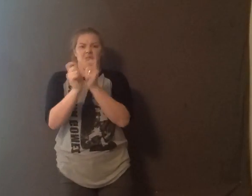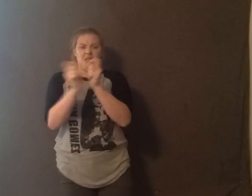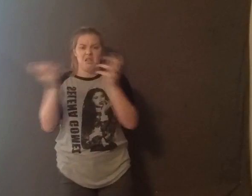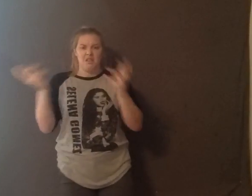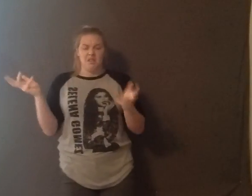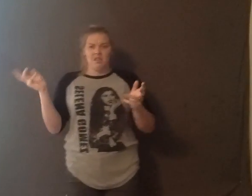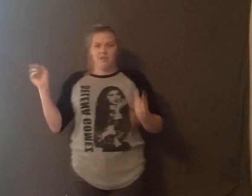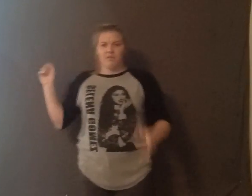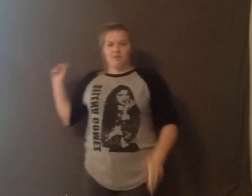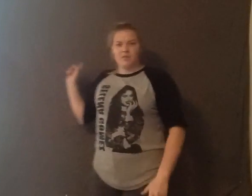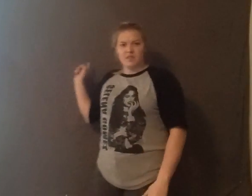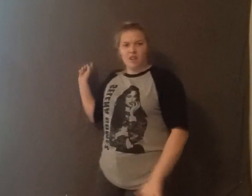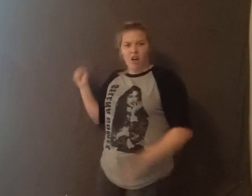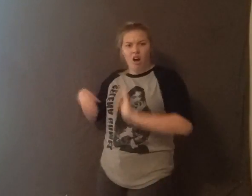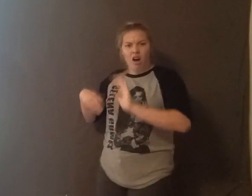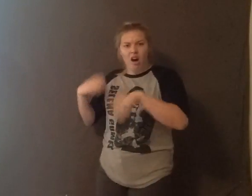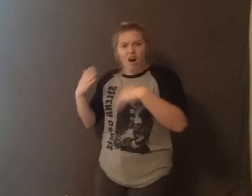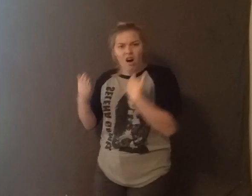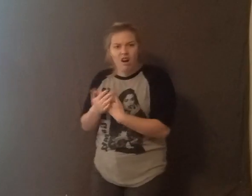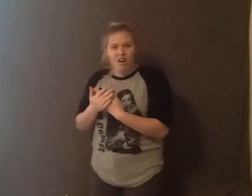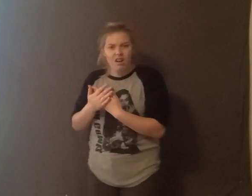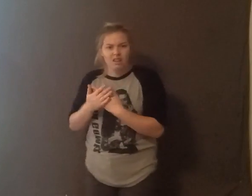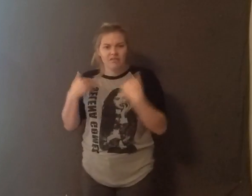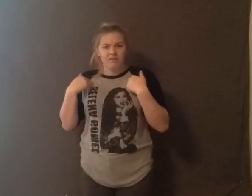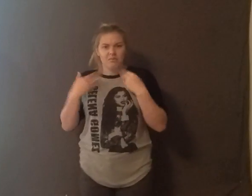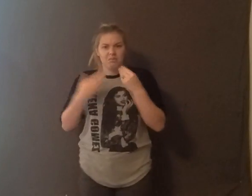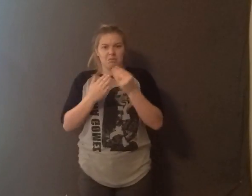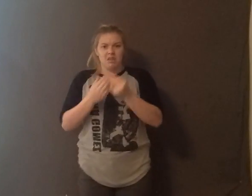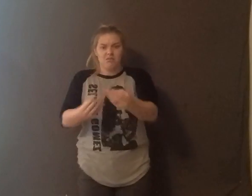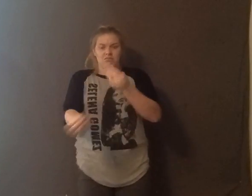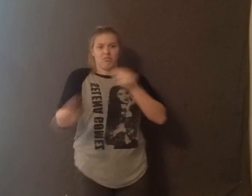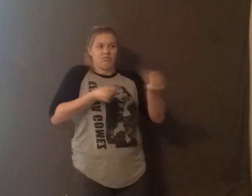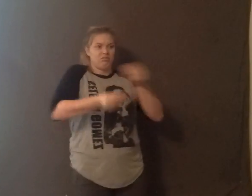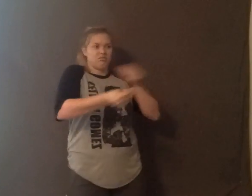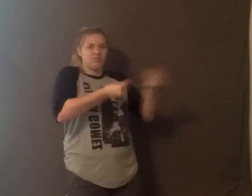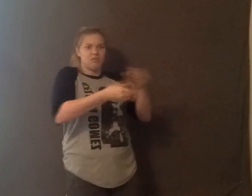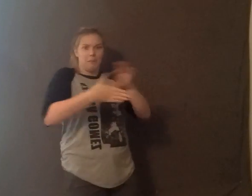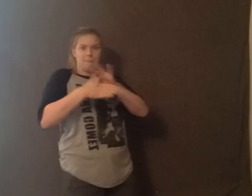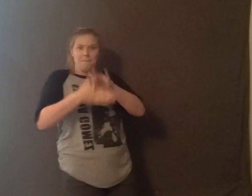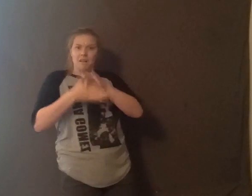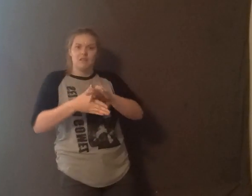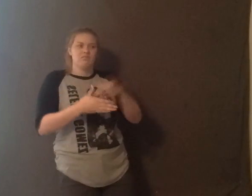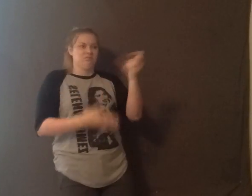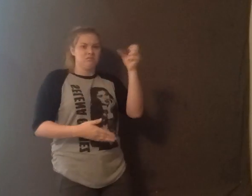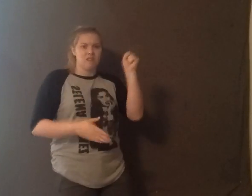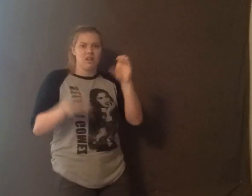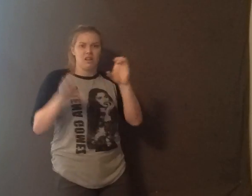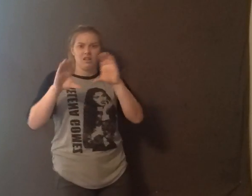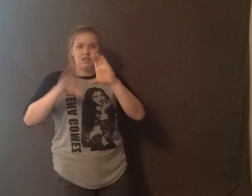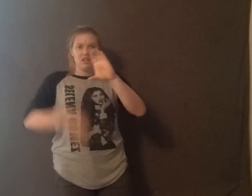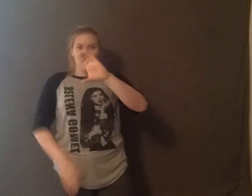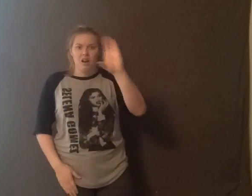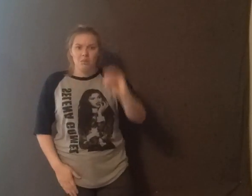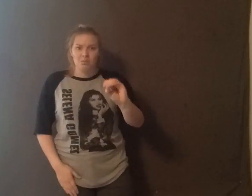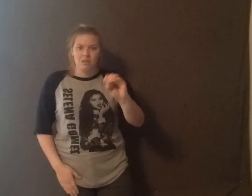Every single one of these organizations was taking money from meat and dairy companies that are associated with the causes of these diseases. This